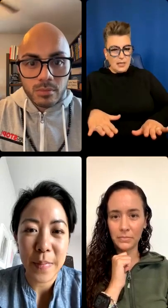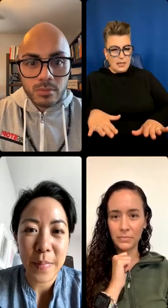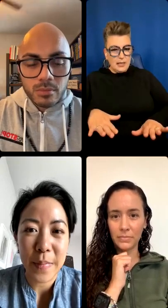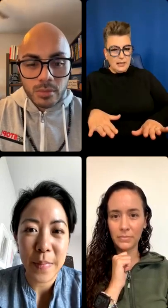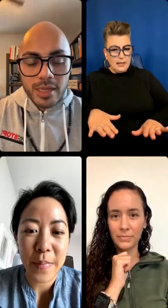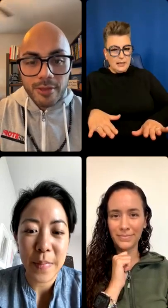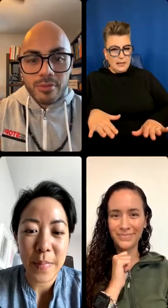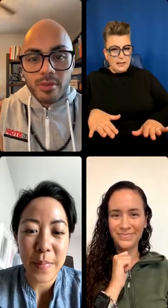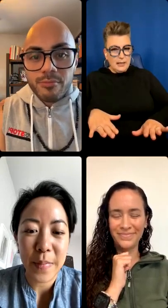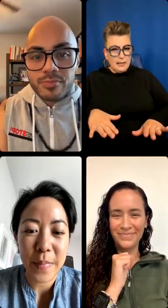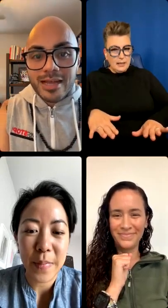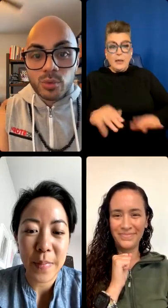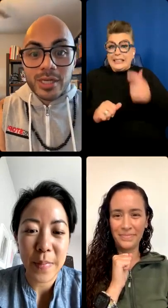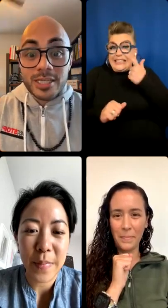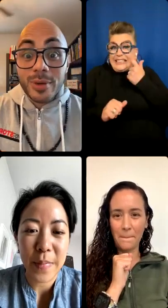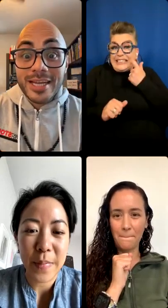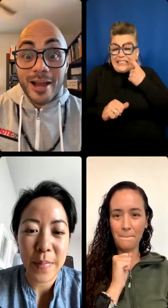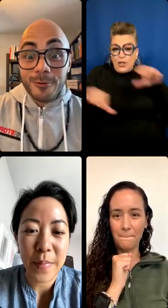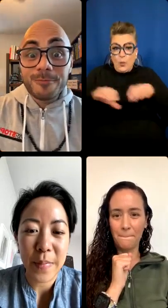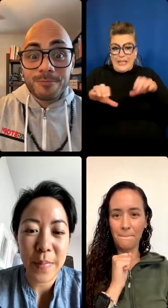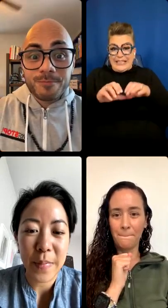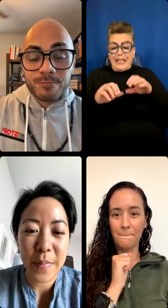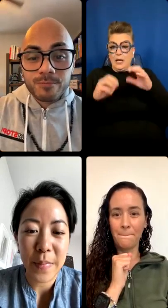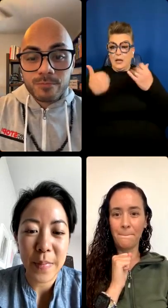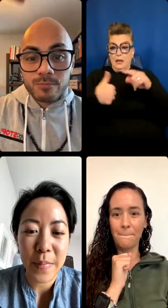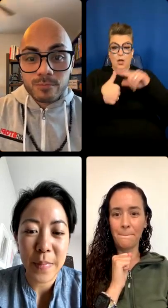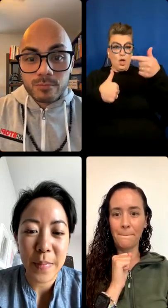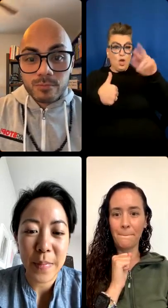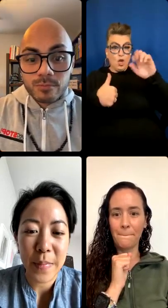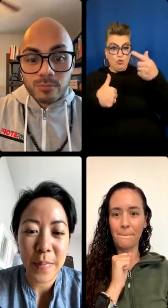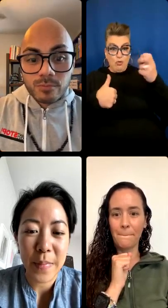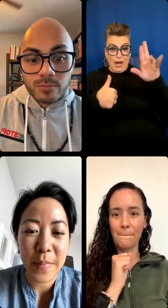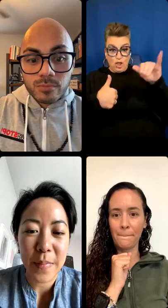just did it? Yeah, that's what it is right now.